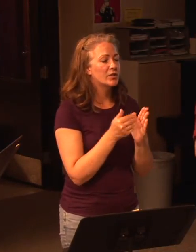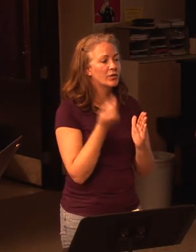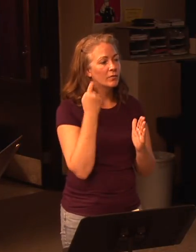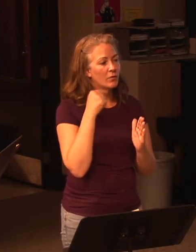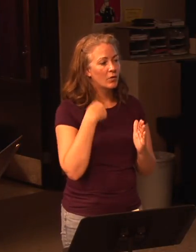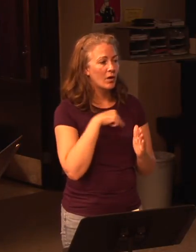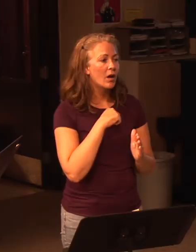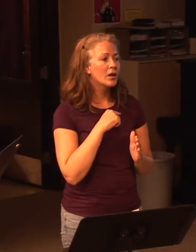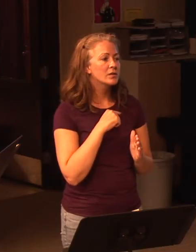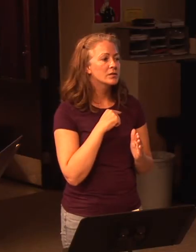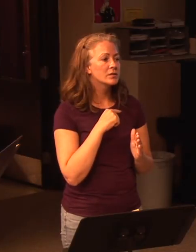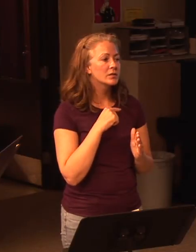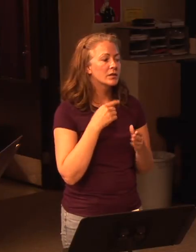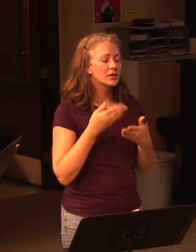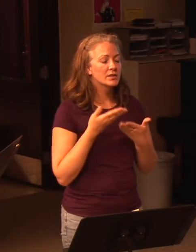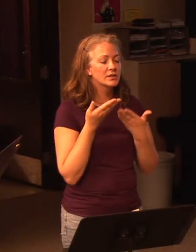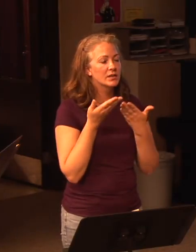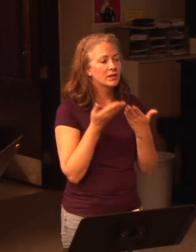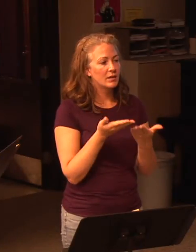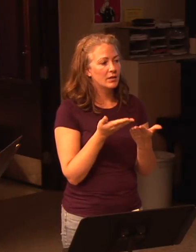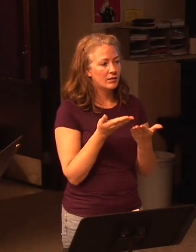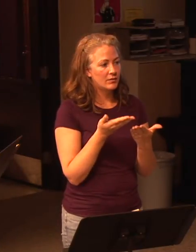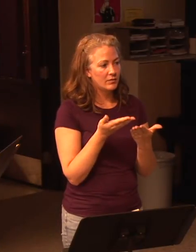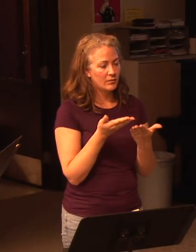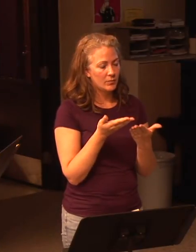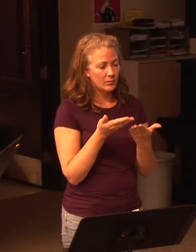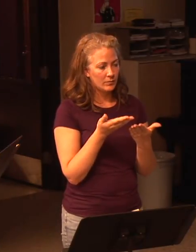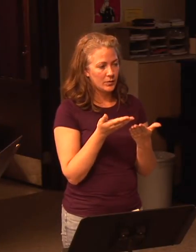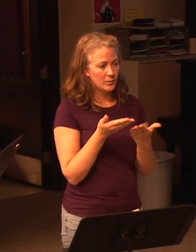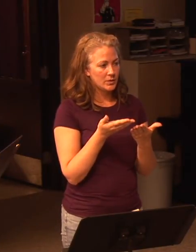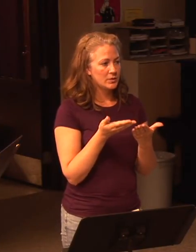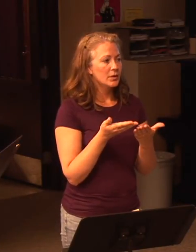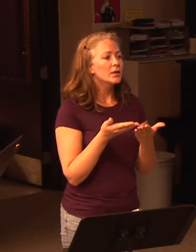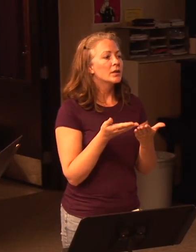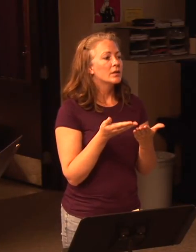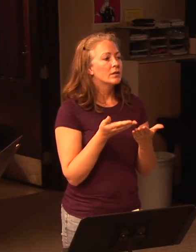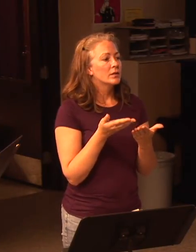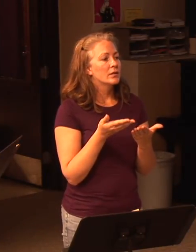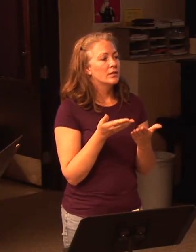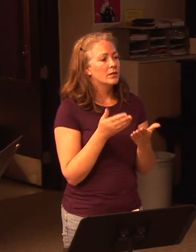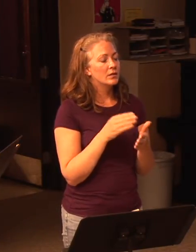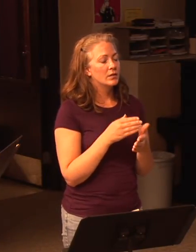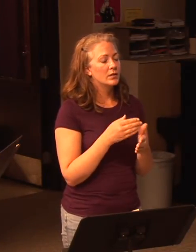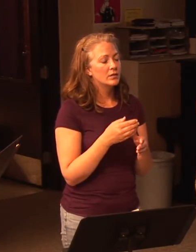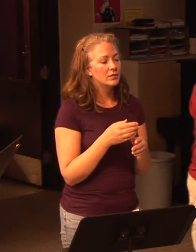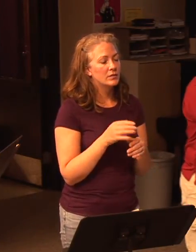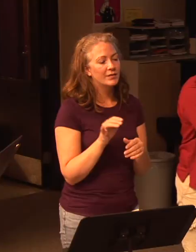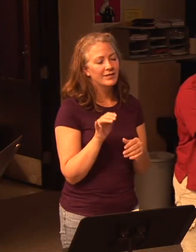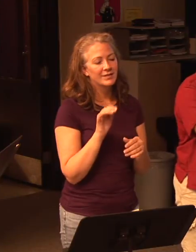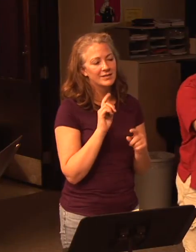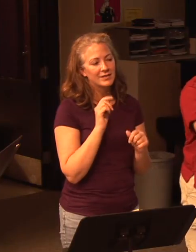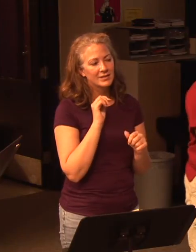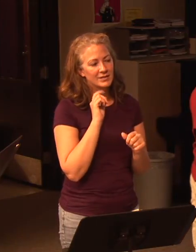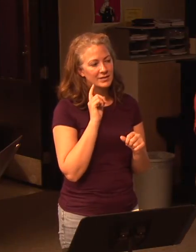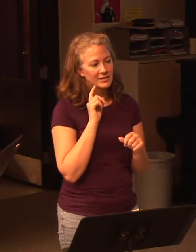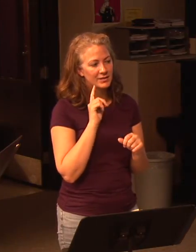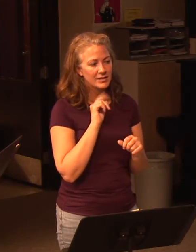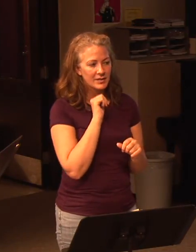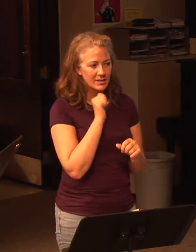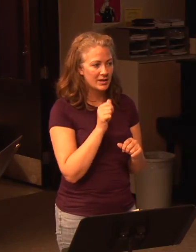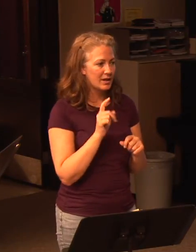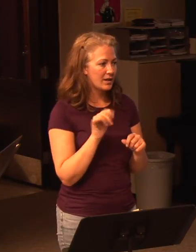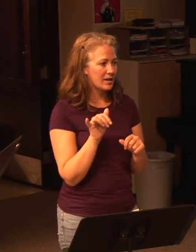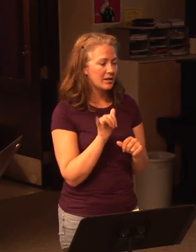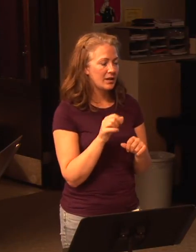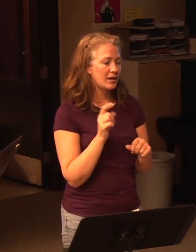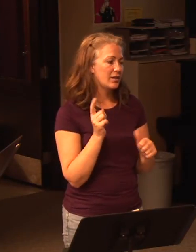what, it's okay to explore new places. You know, you don't have to be like that first scene, you know, from that first clip of Jesus Camp, that listen to us, only